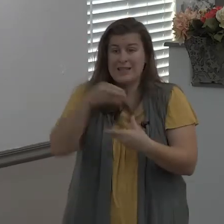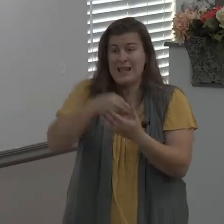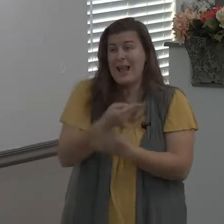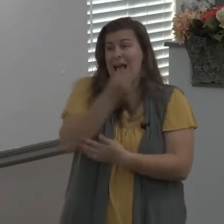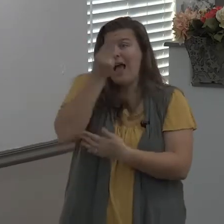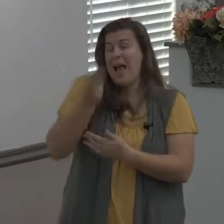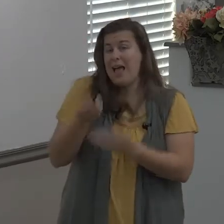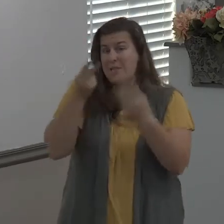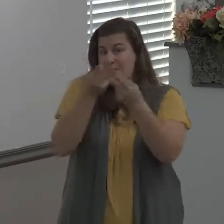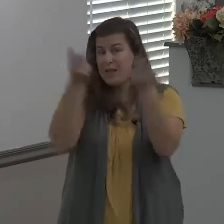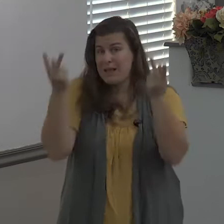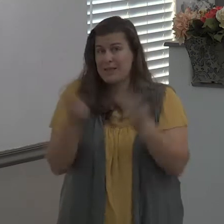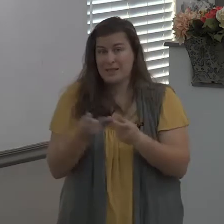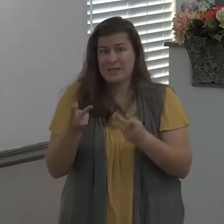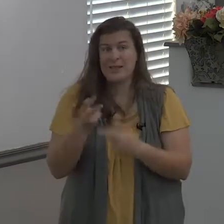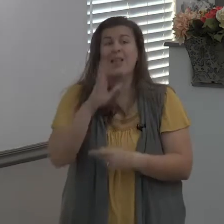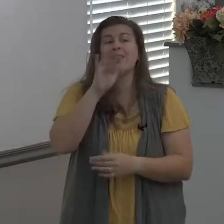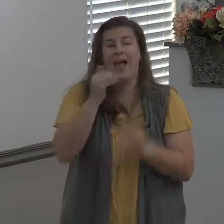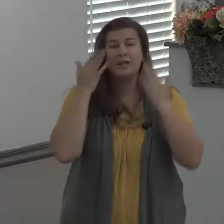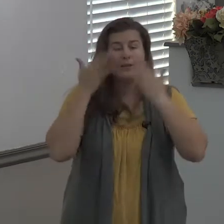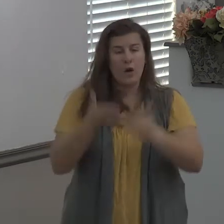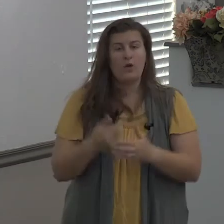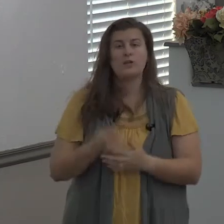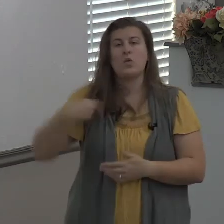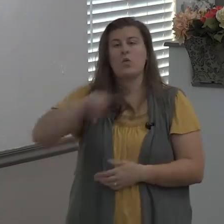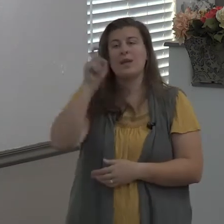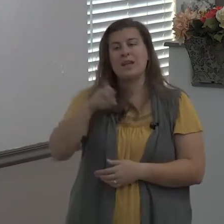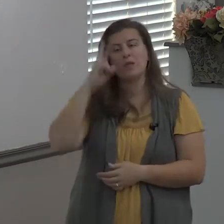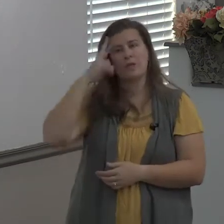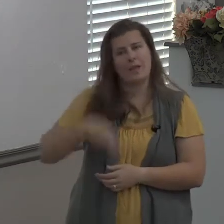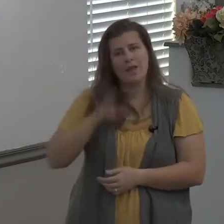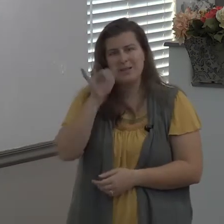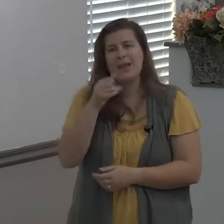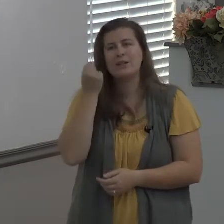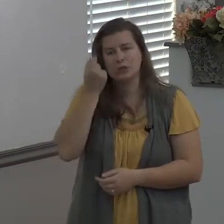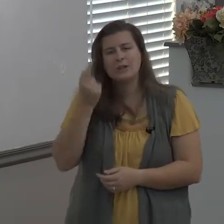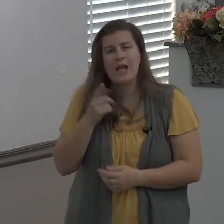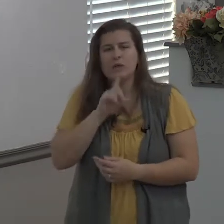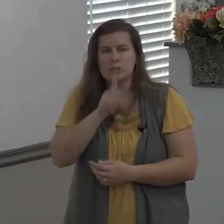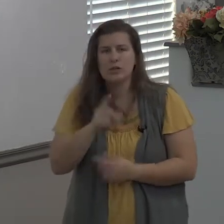not with anything else, it is with the spiritual wickedness that is in high places.